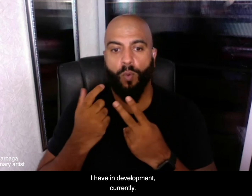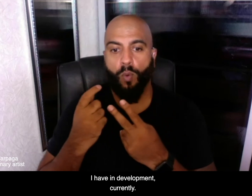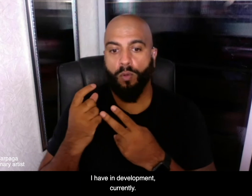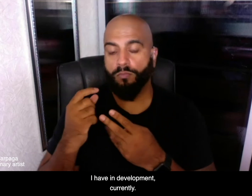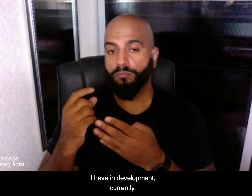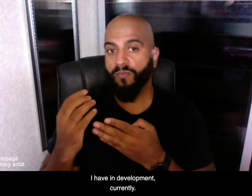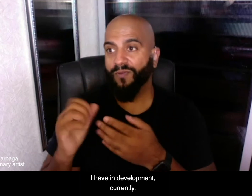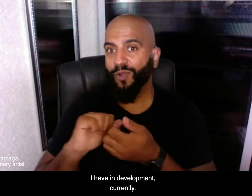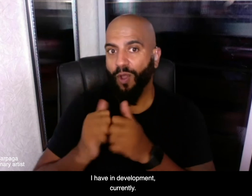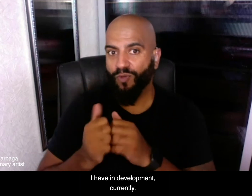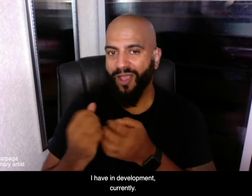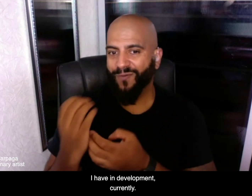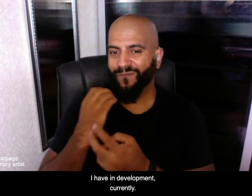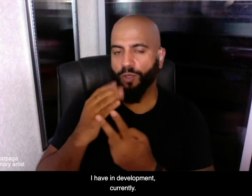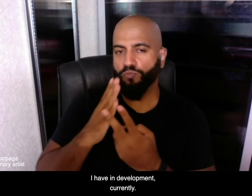in development currently.